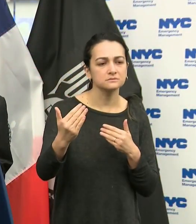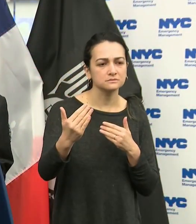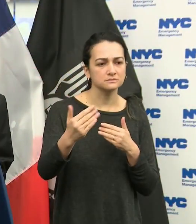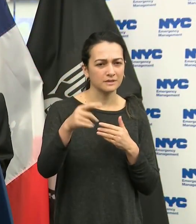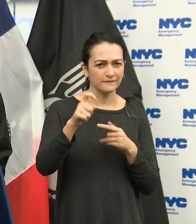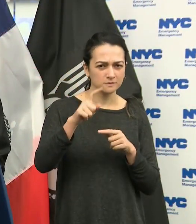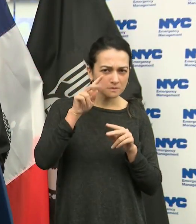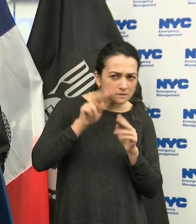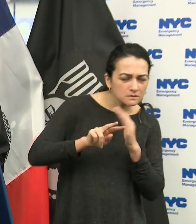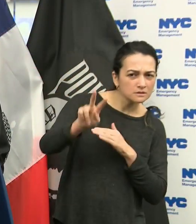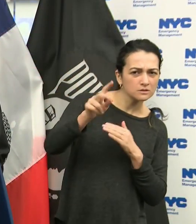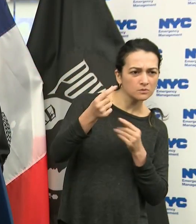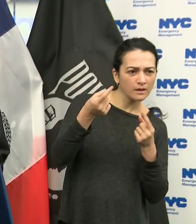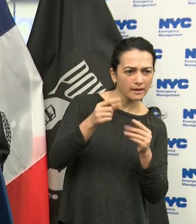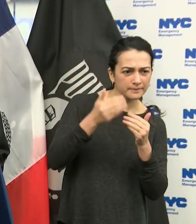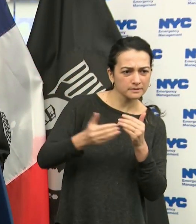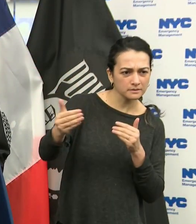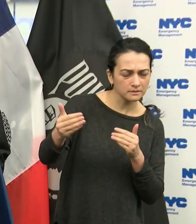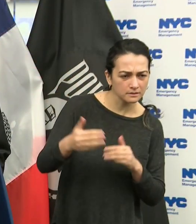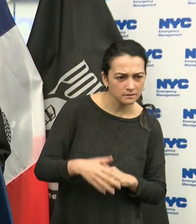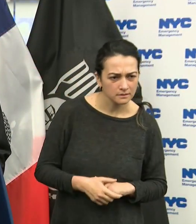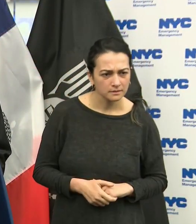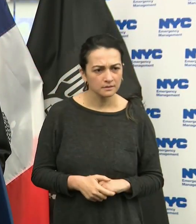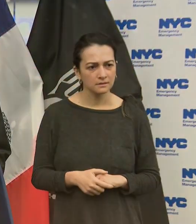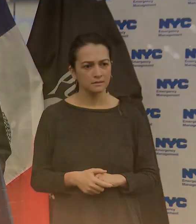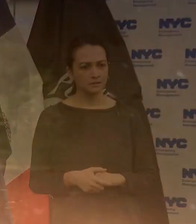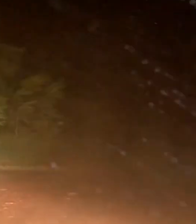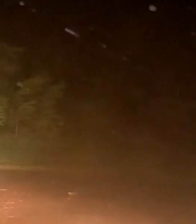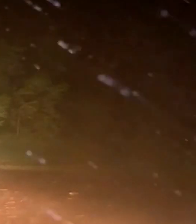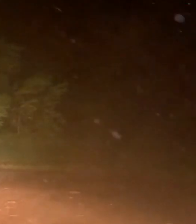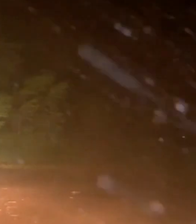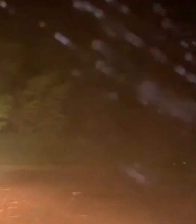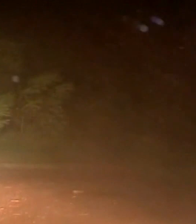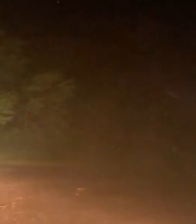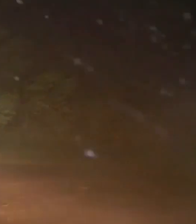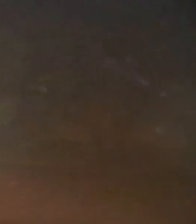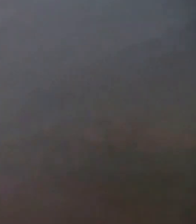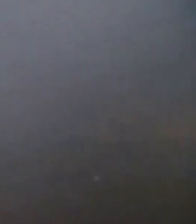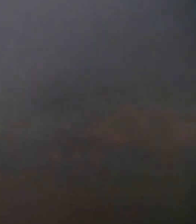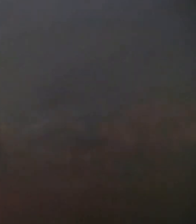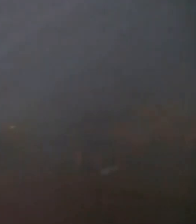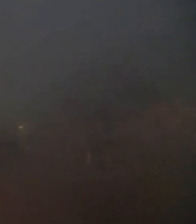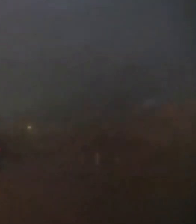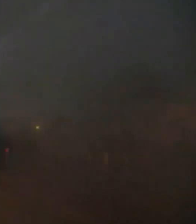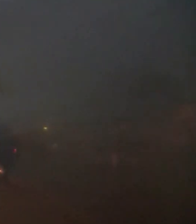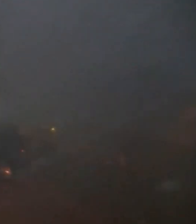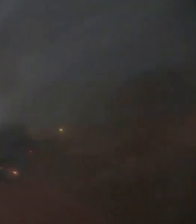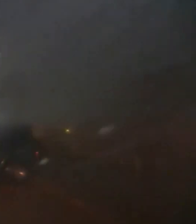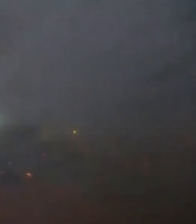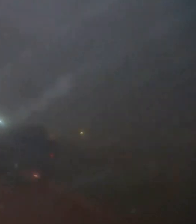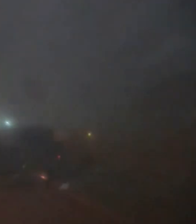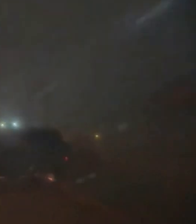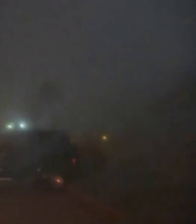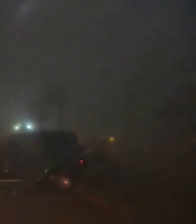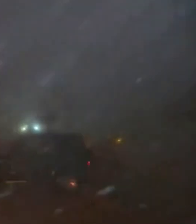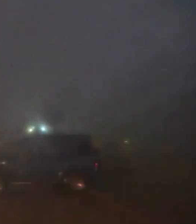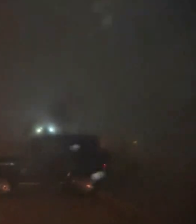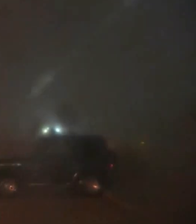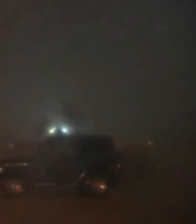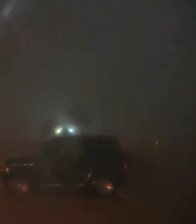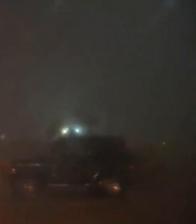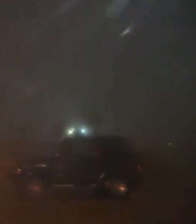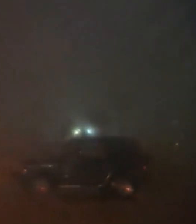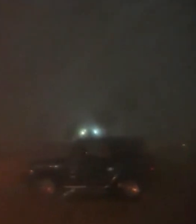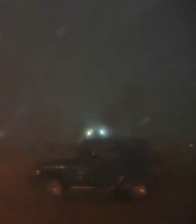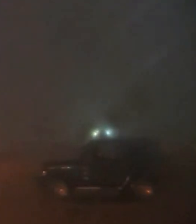Preparedness is key to the resilience that we need, and now is the time to get ready for the upcoming hurricane season. Audrey Puente,